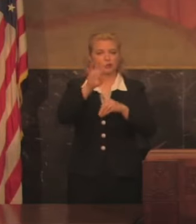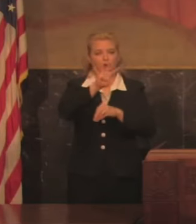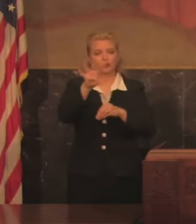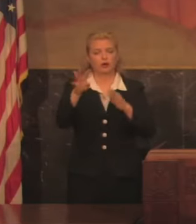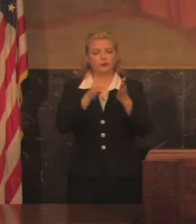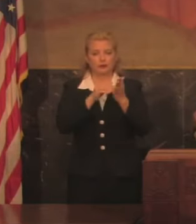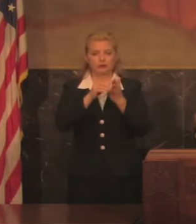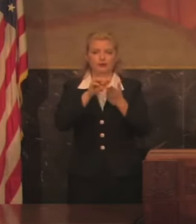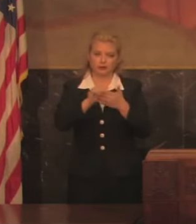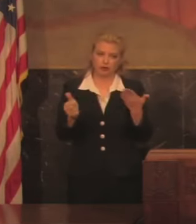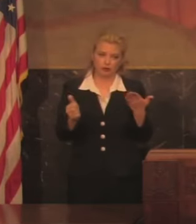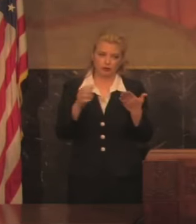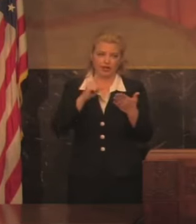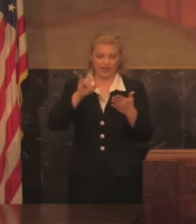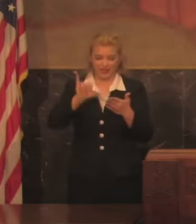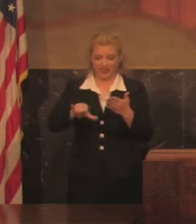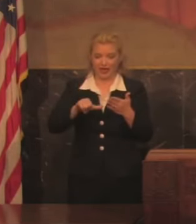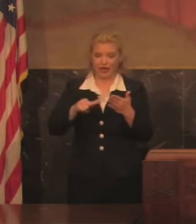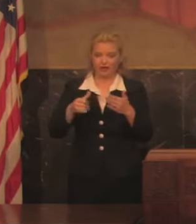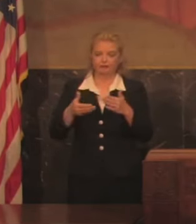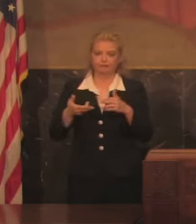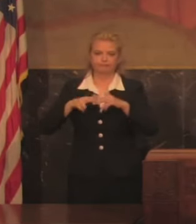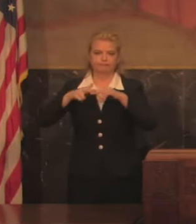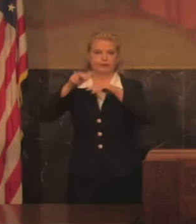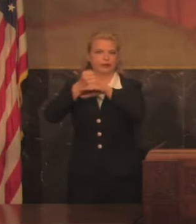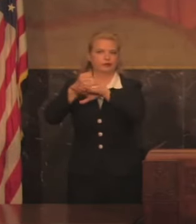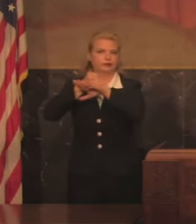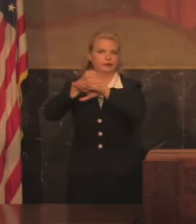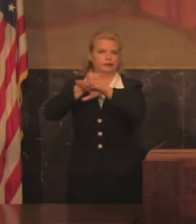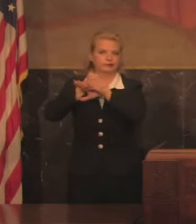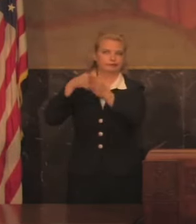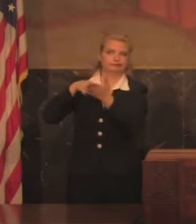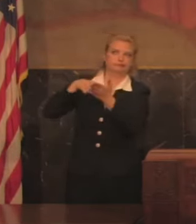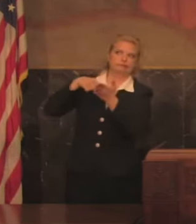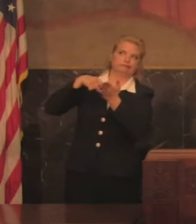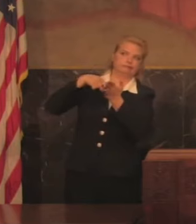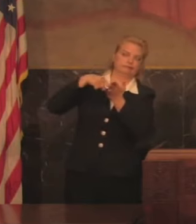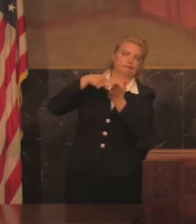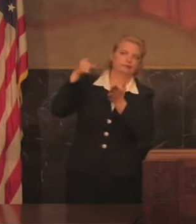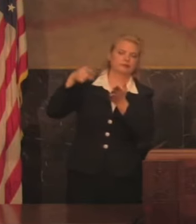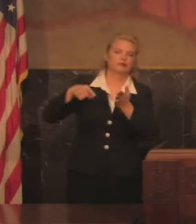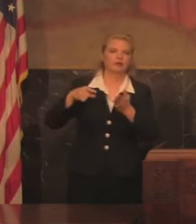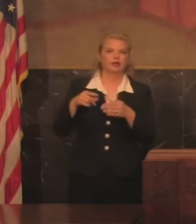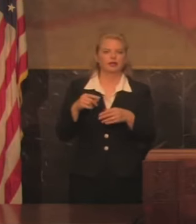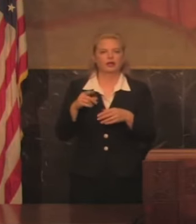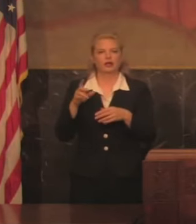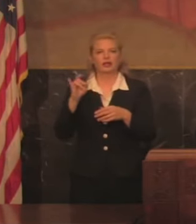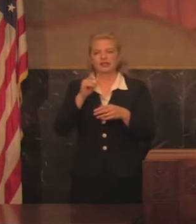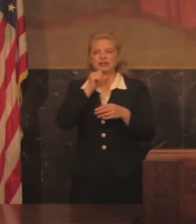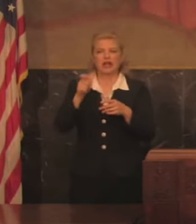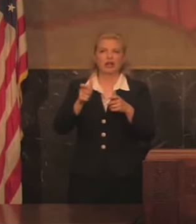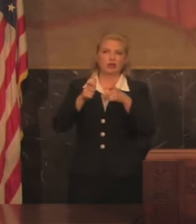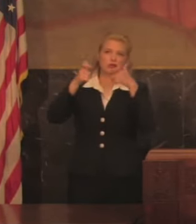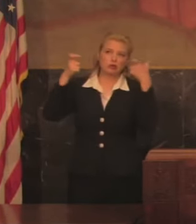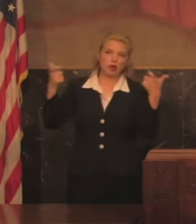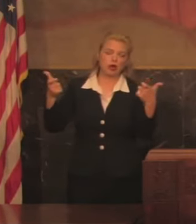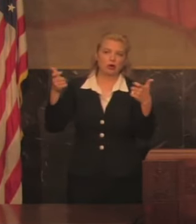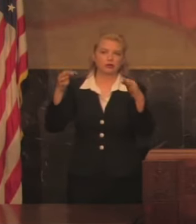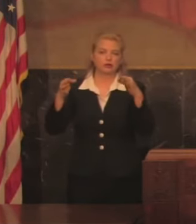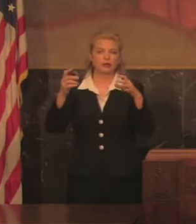$44 million, and they are accruing interest. But this does not include a significant large judgment that dates back